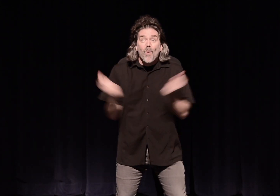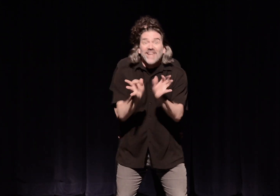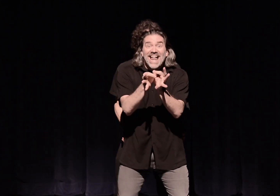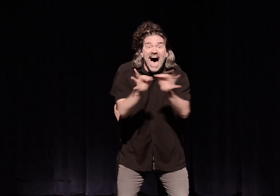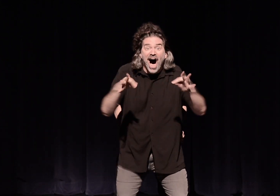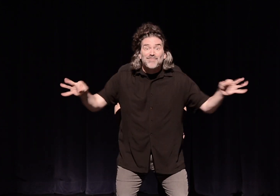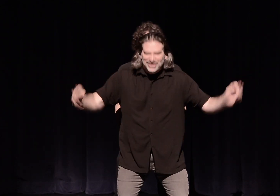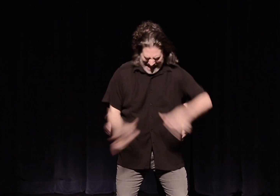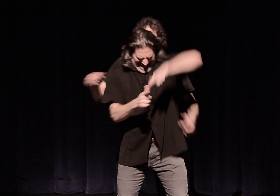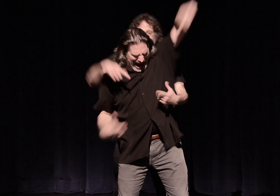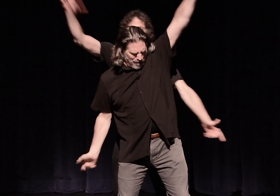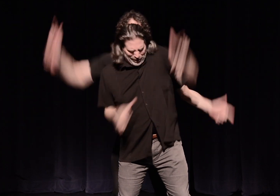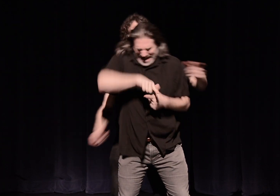I can play with language.